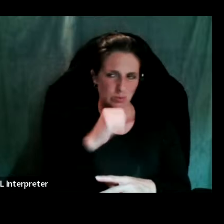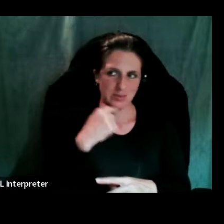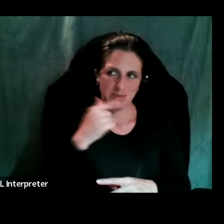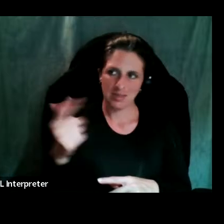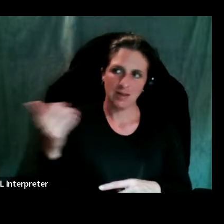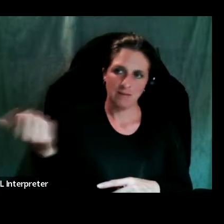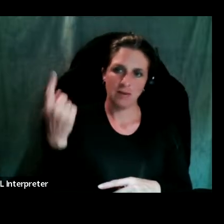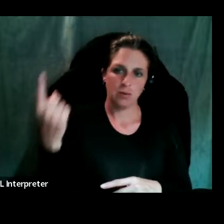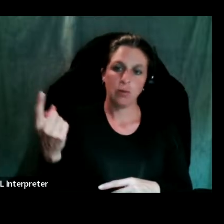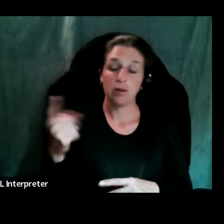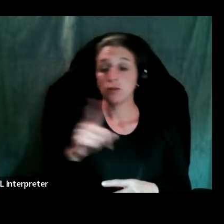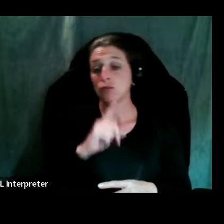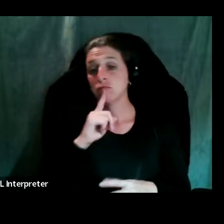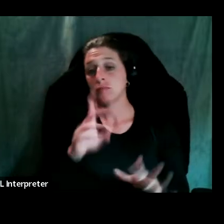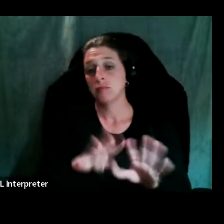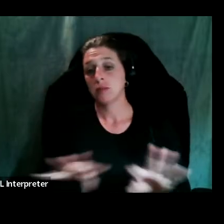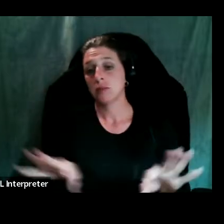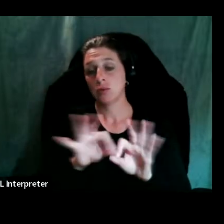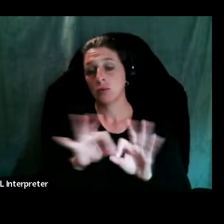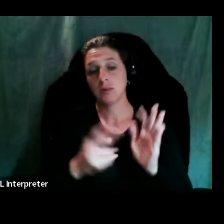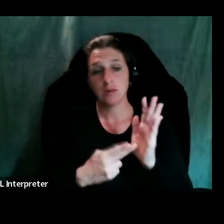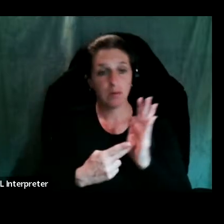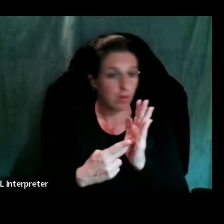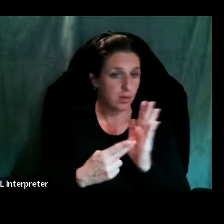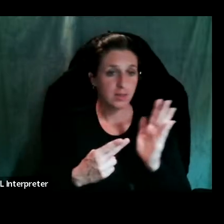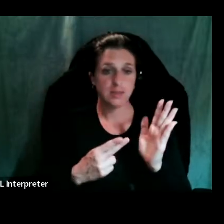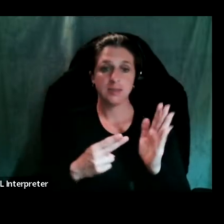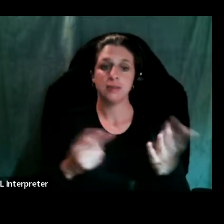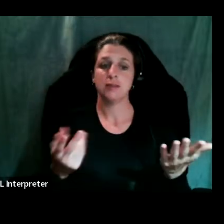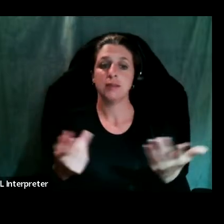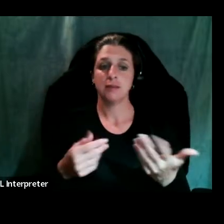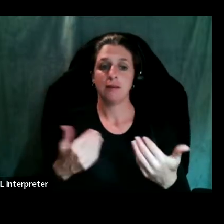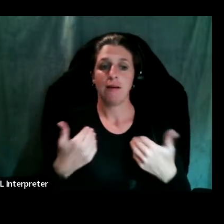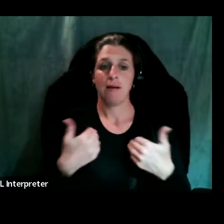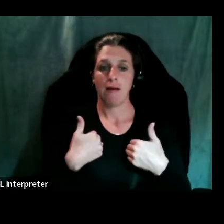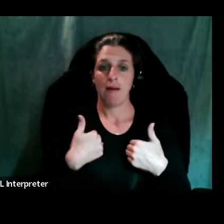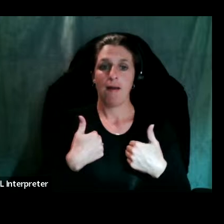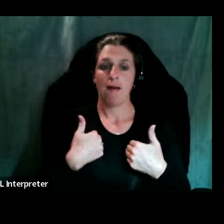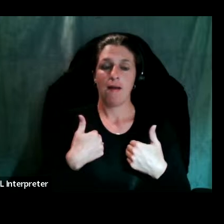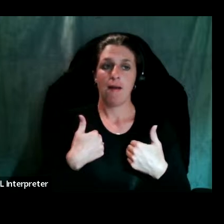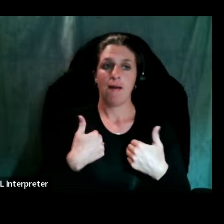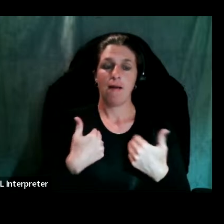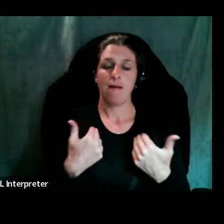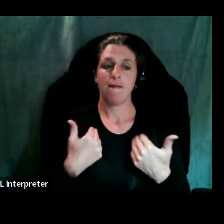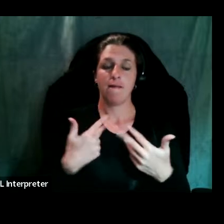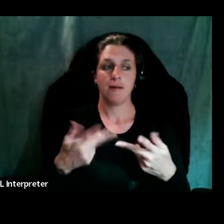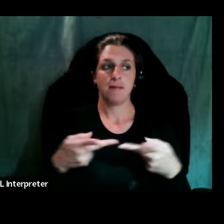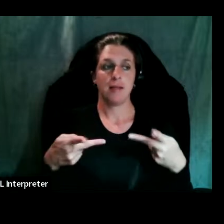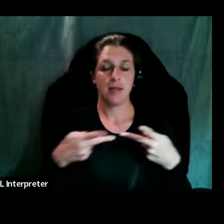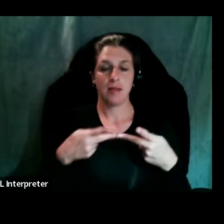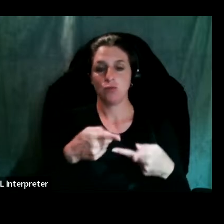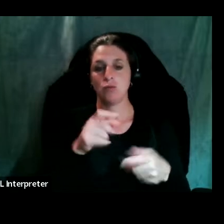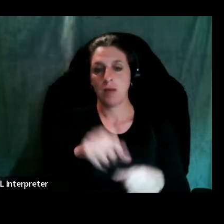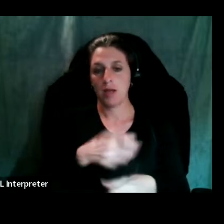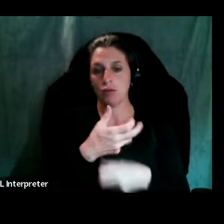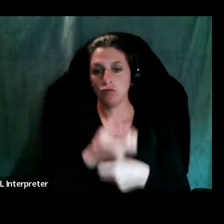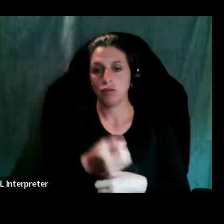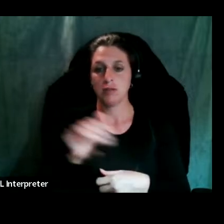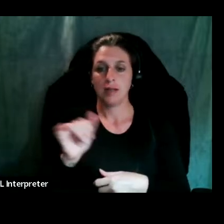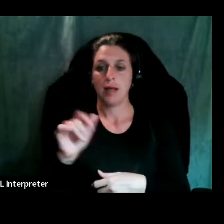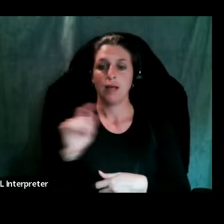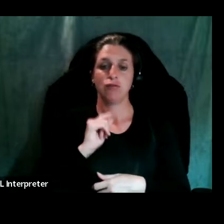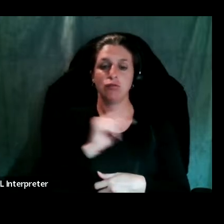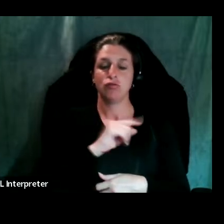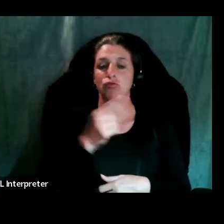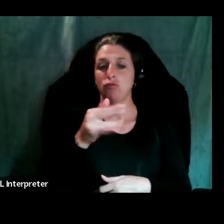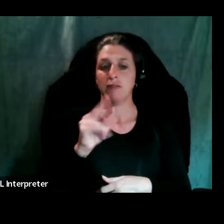And it's important to be honest, right? But to have a place that you could trust, like Trustee Griffin was